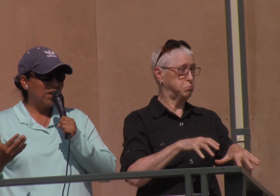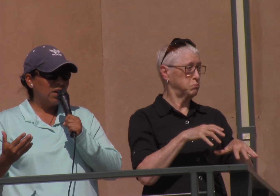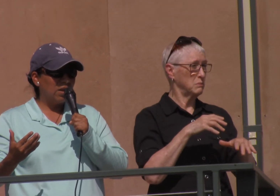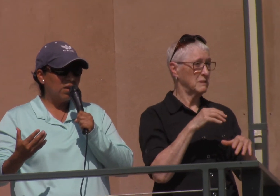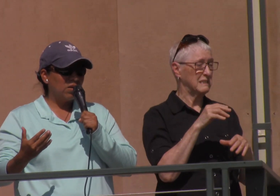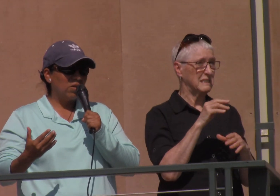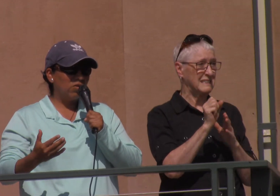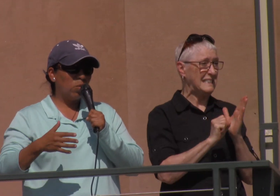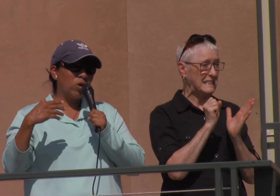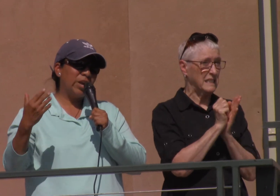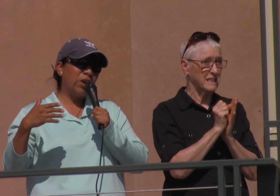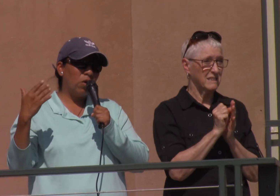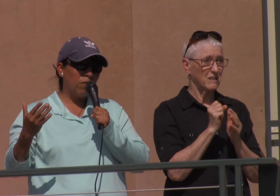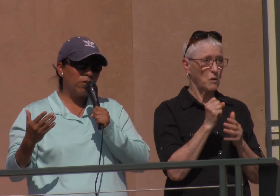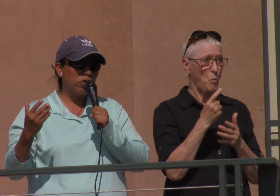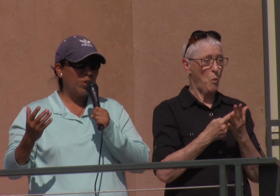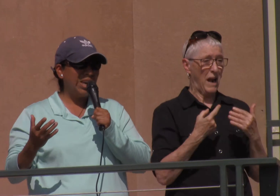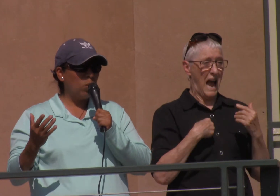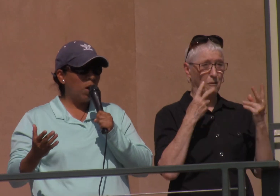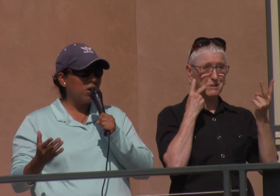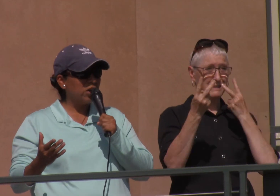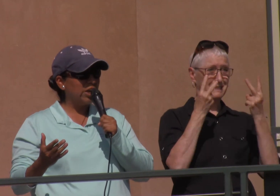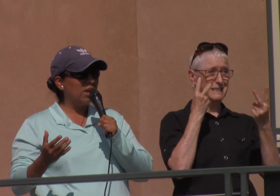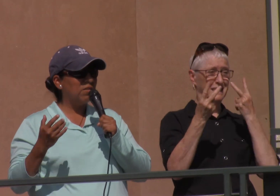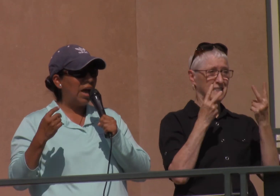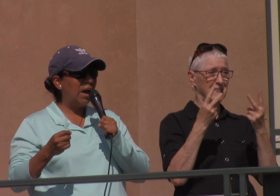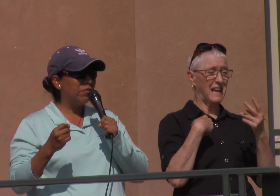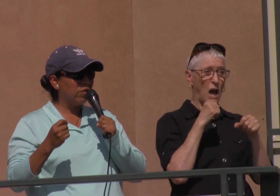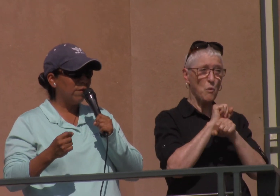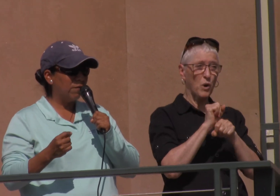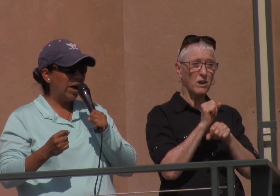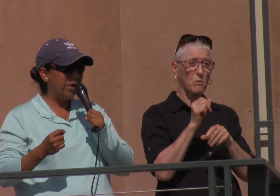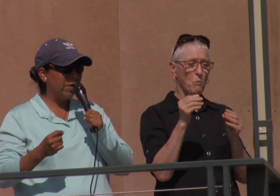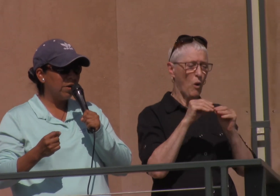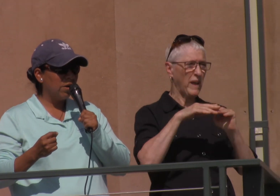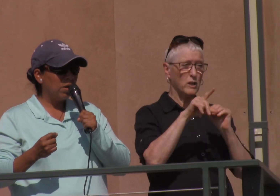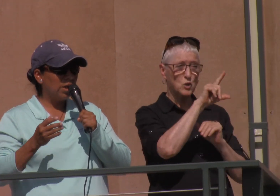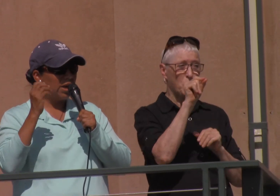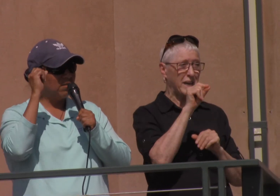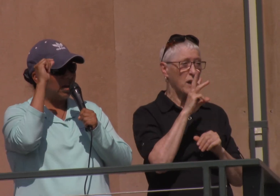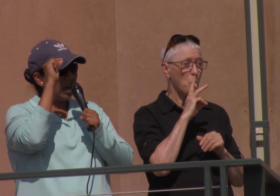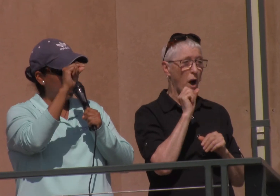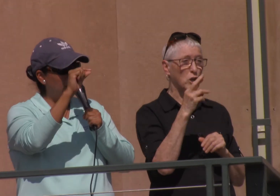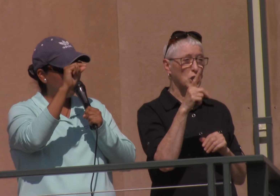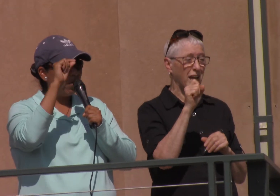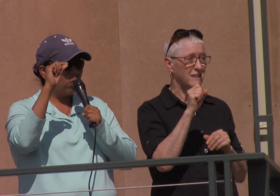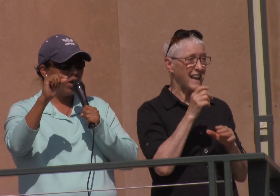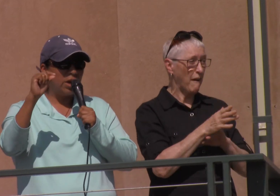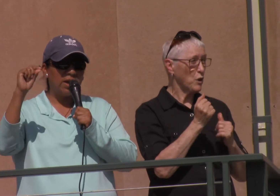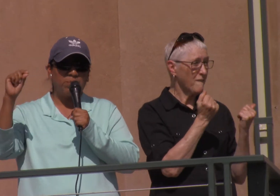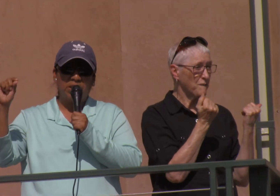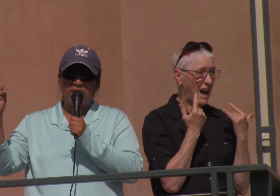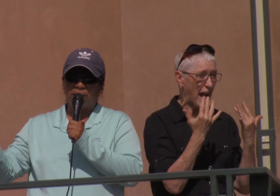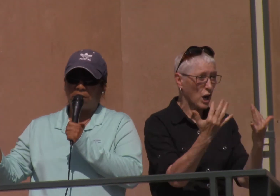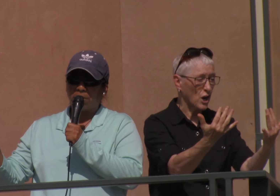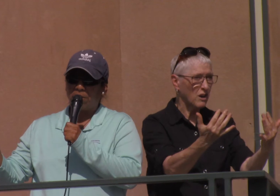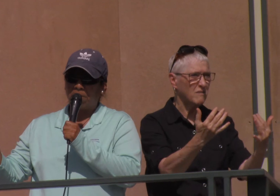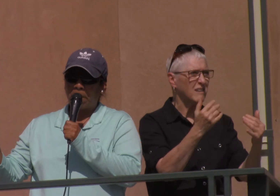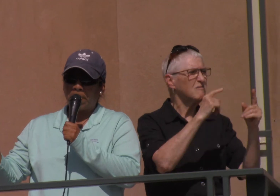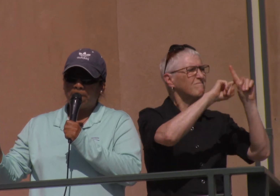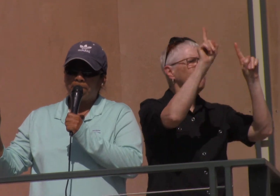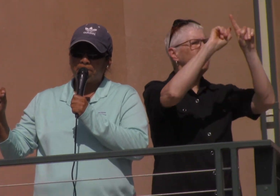seen. So working over 20 watersheds after a fire, like I said, everyone has been